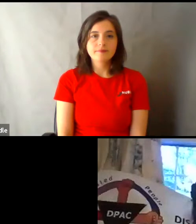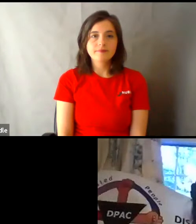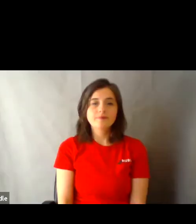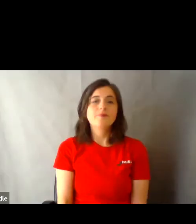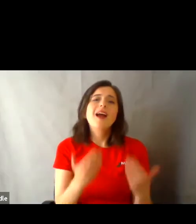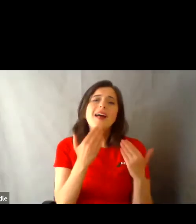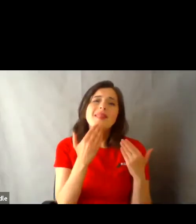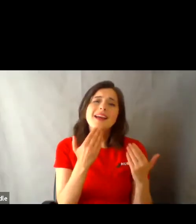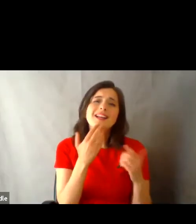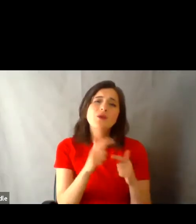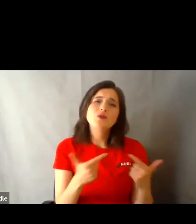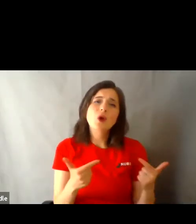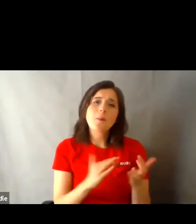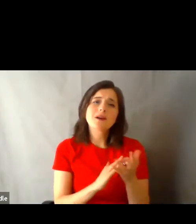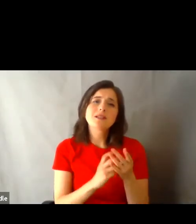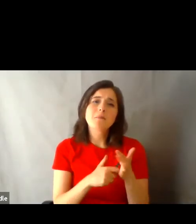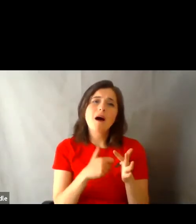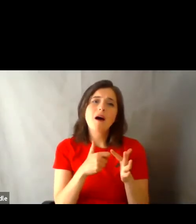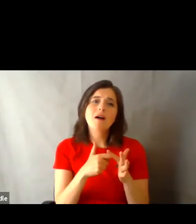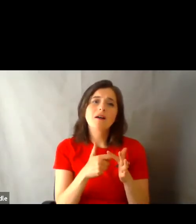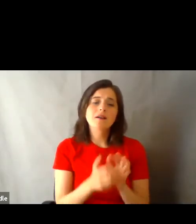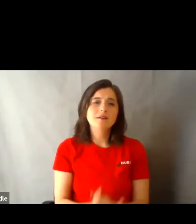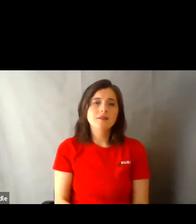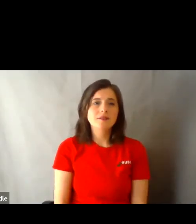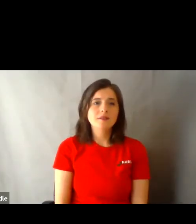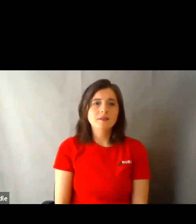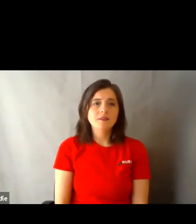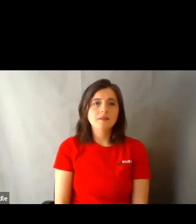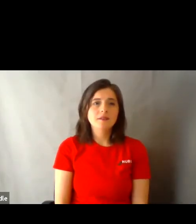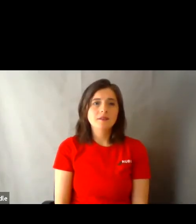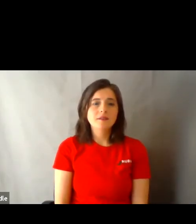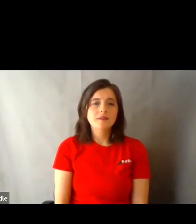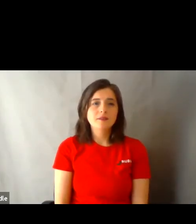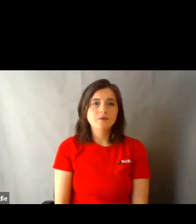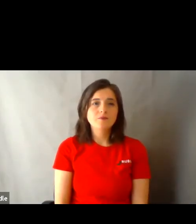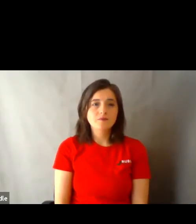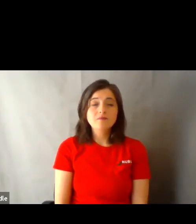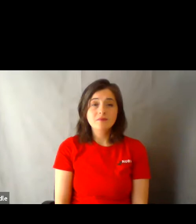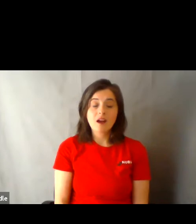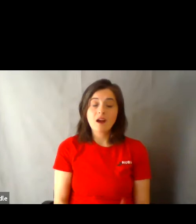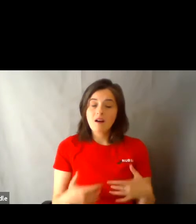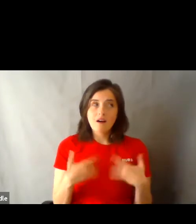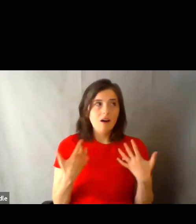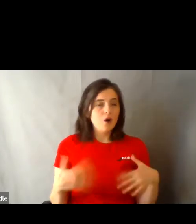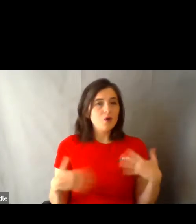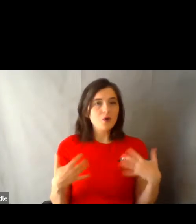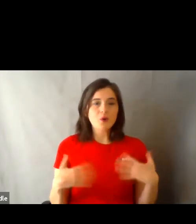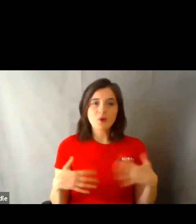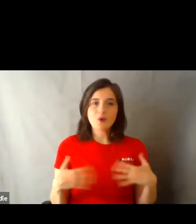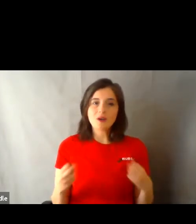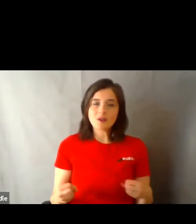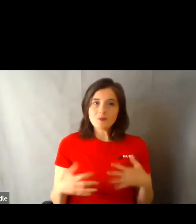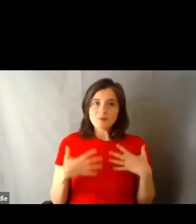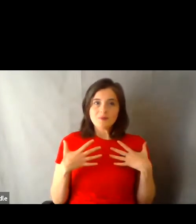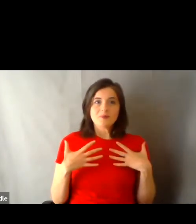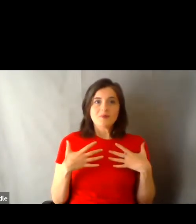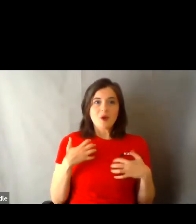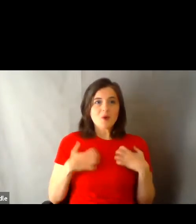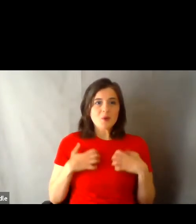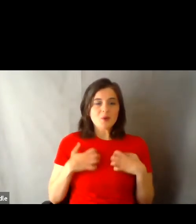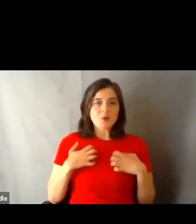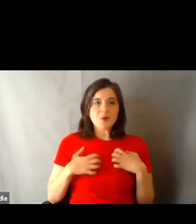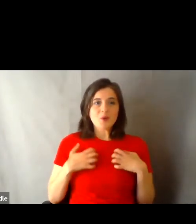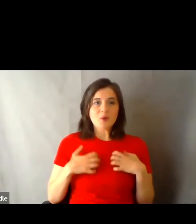Thank you so much, Mark. That was really enlightening. I particularly was interested